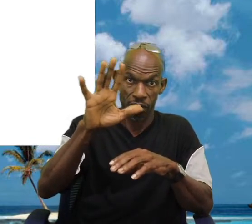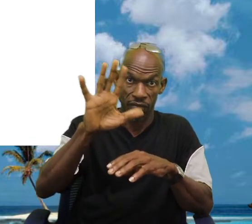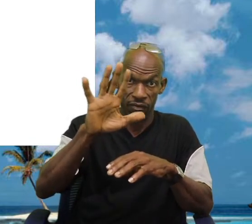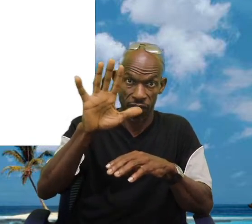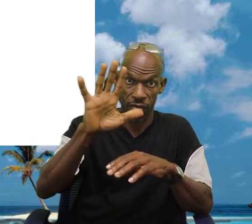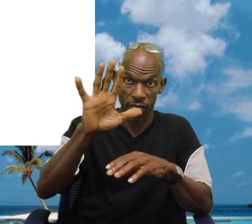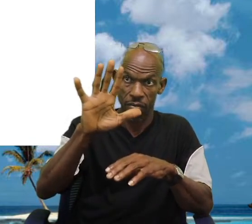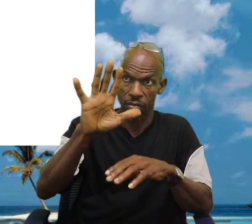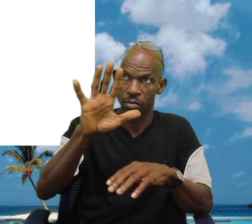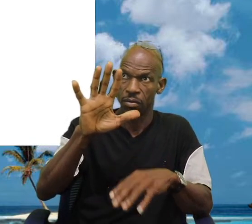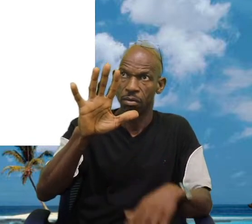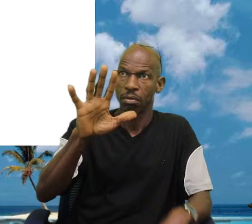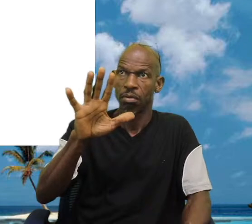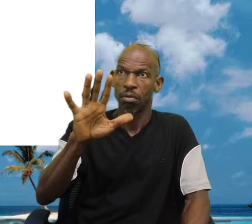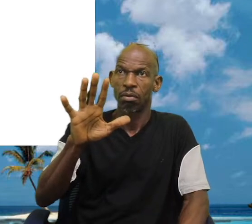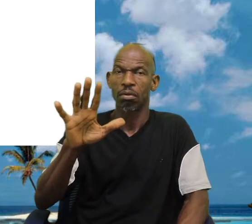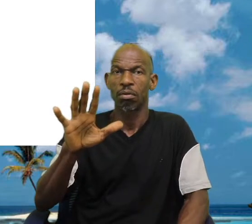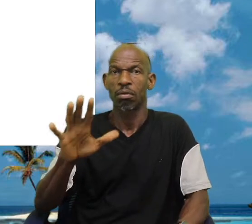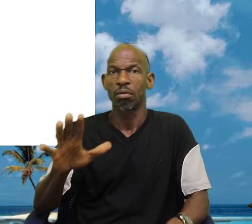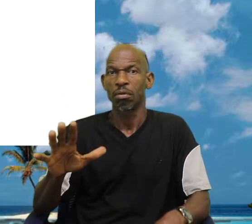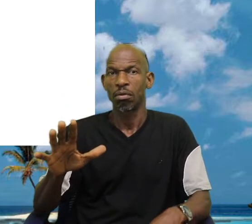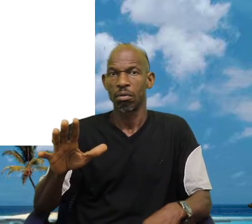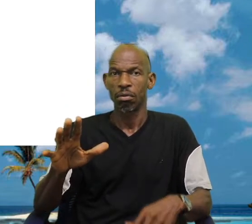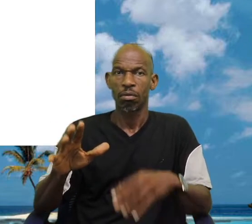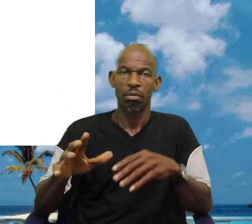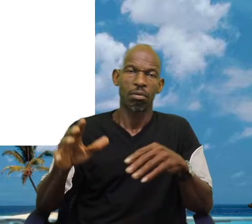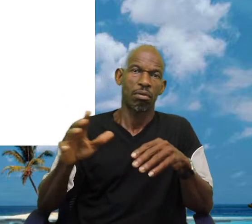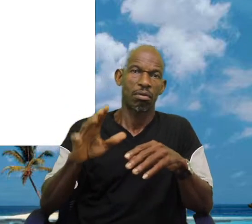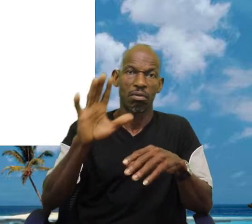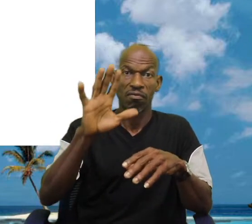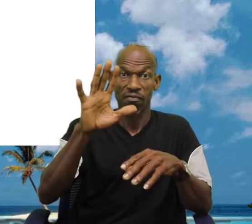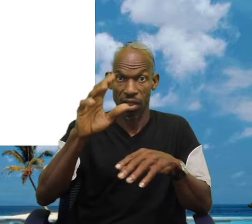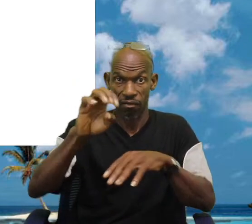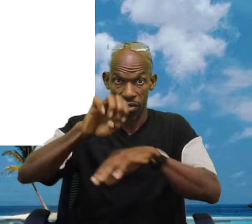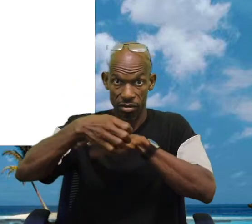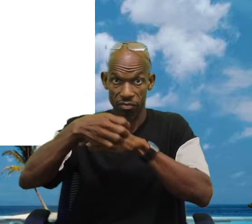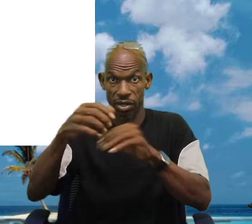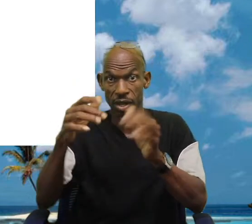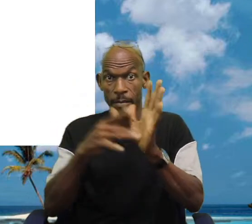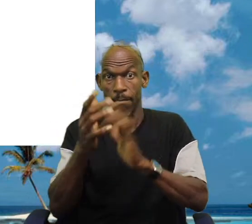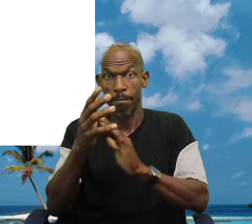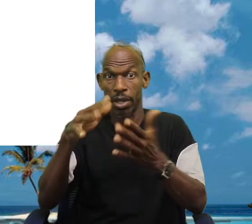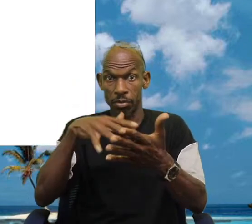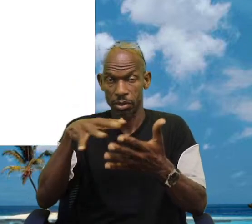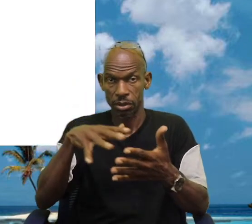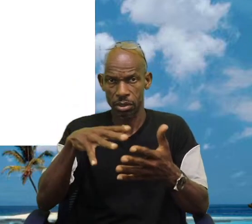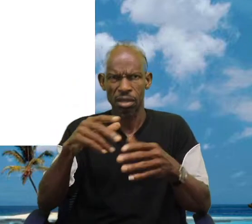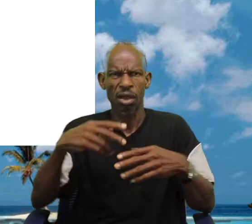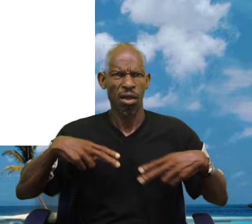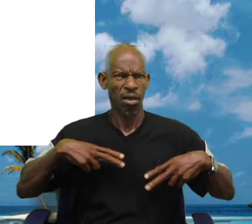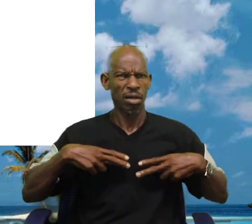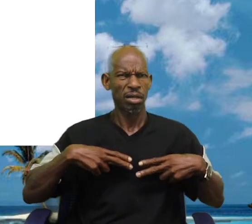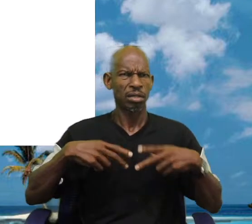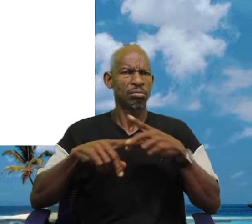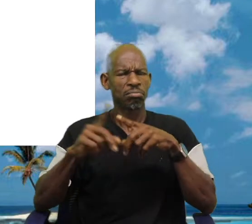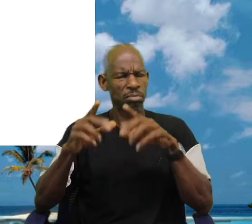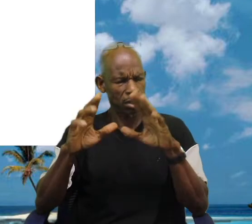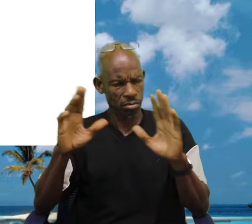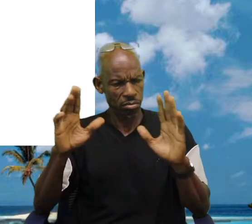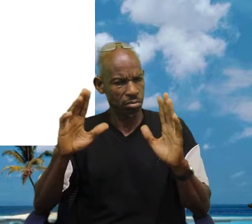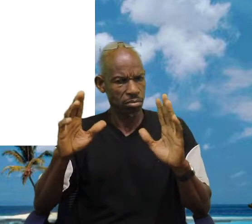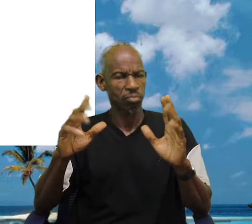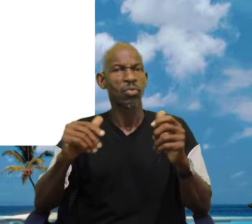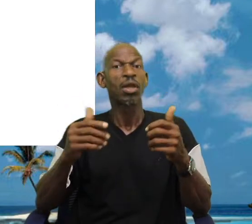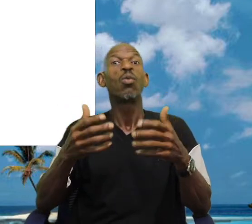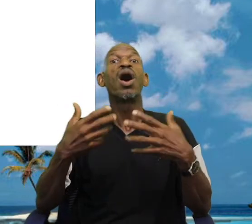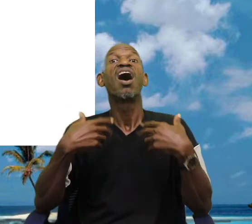having our Bible study tomorrow at 5 o'clock. I know it's a holiday, but we are continuing